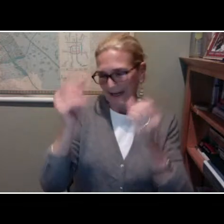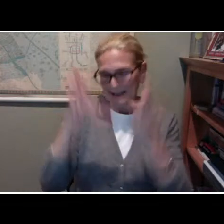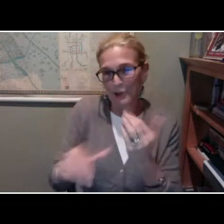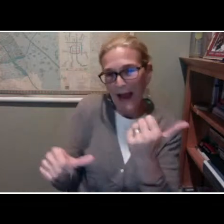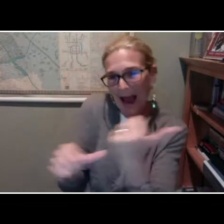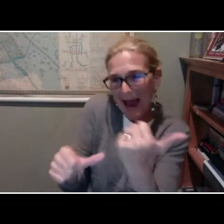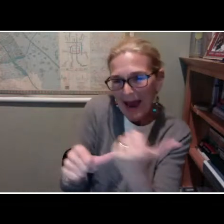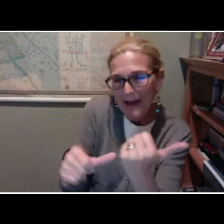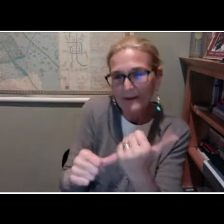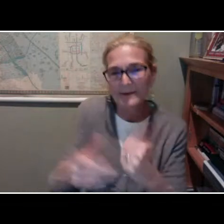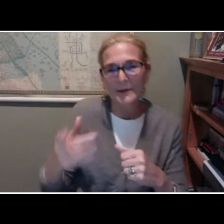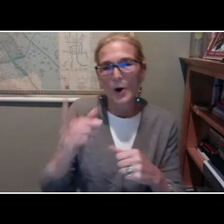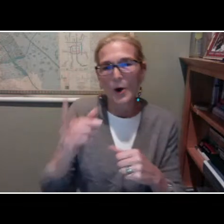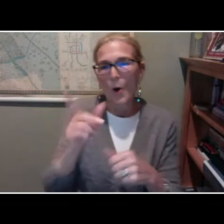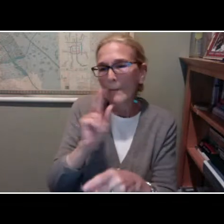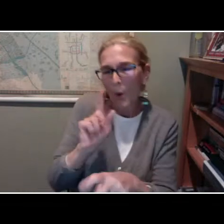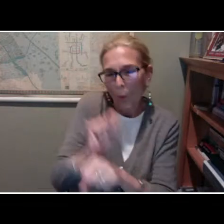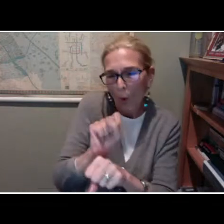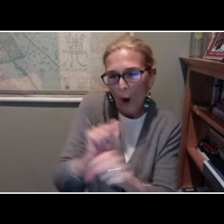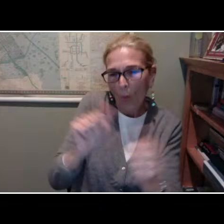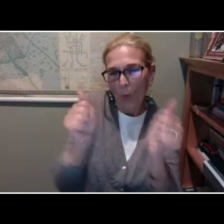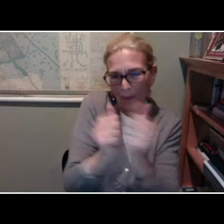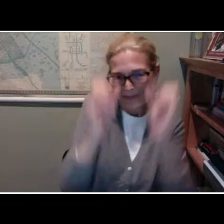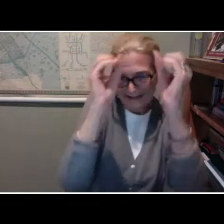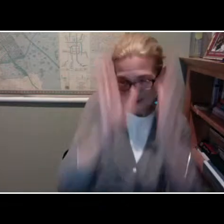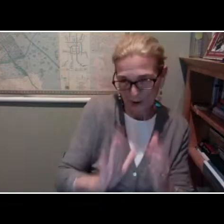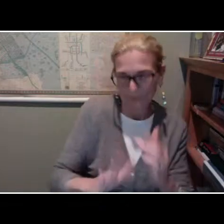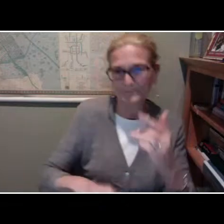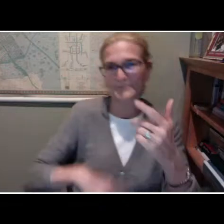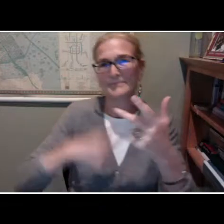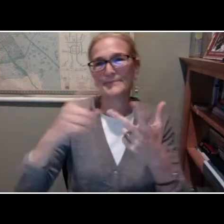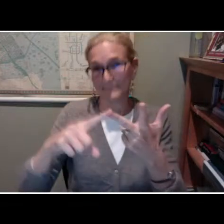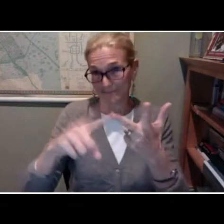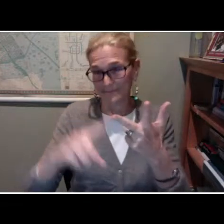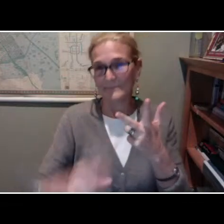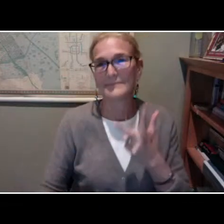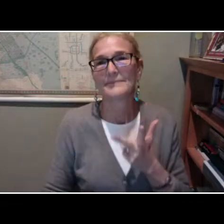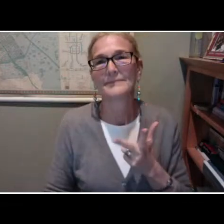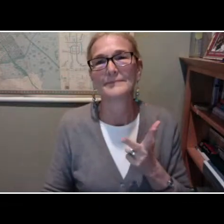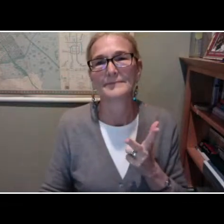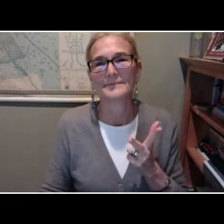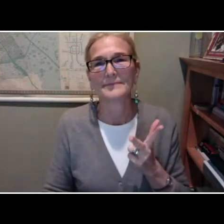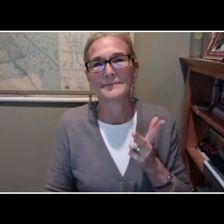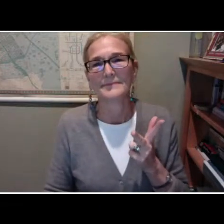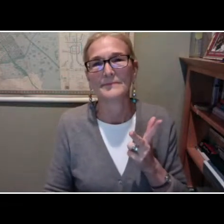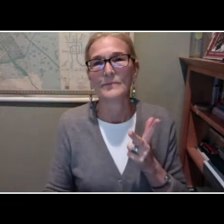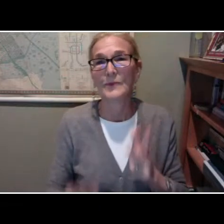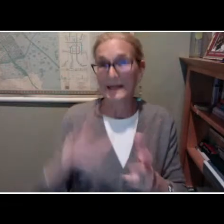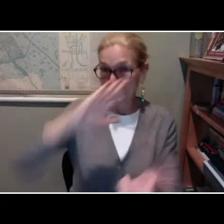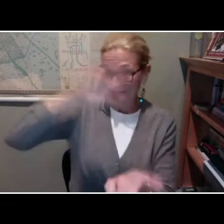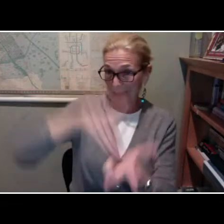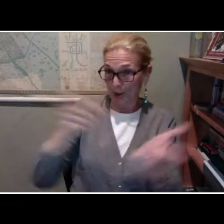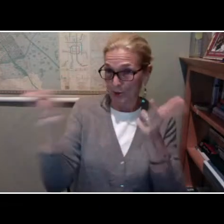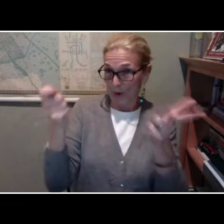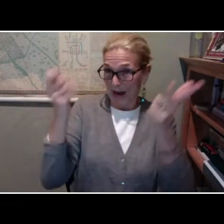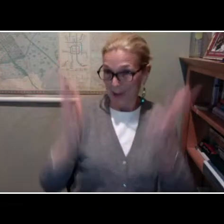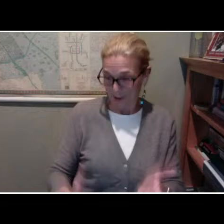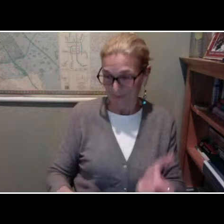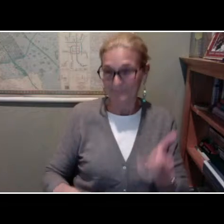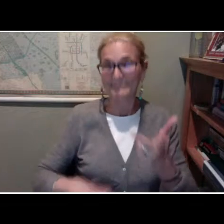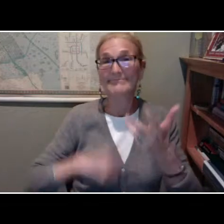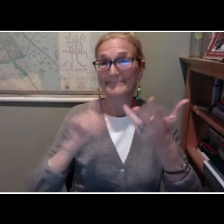paraeducators. So a paraeducator meaning like a teacher's aide, the educators who work with teachers,